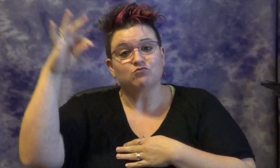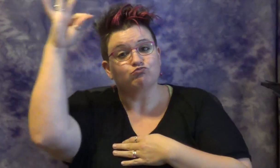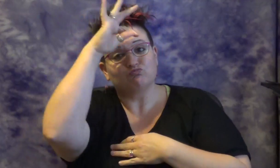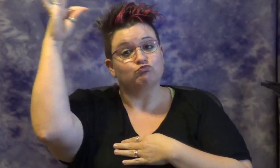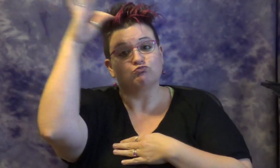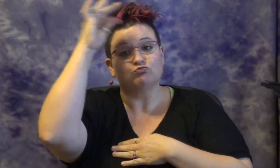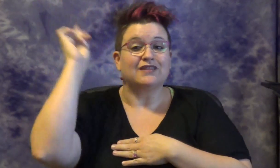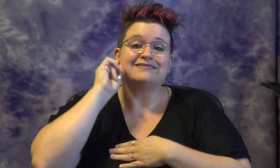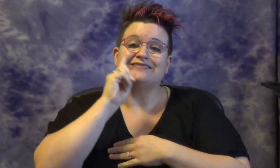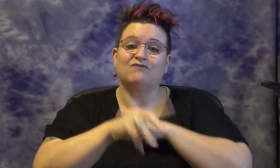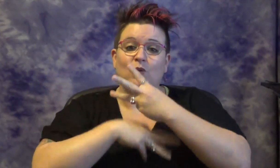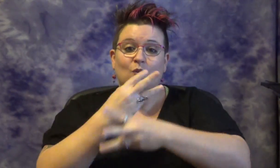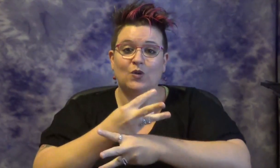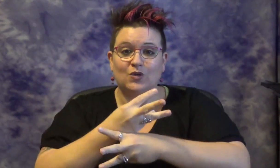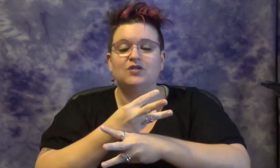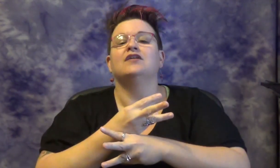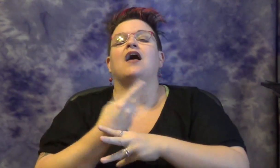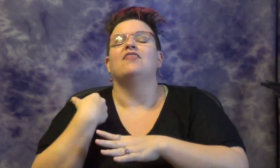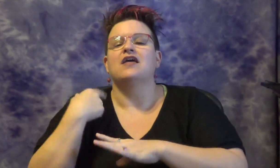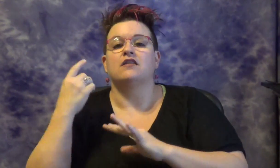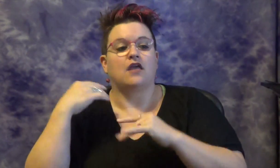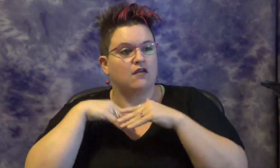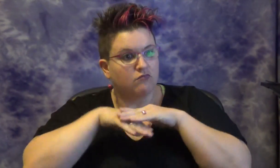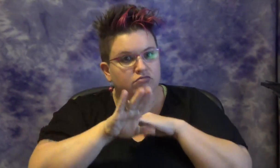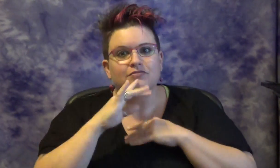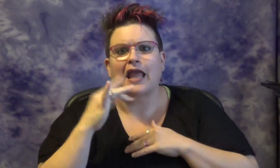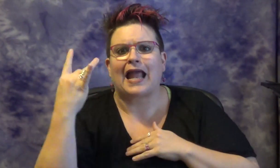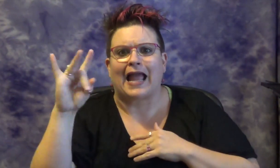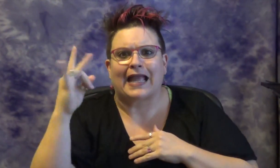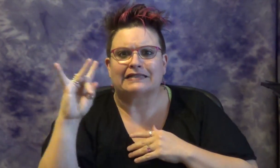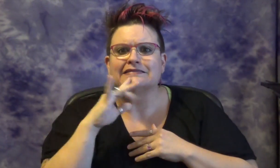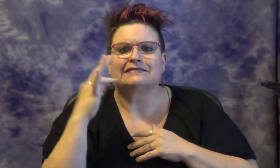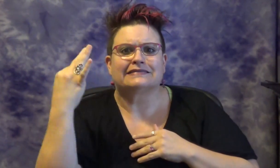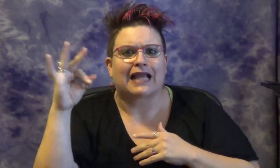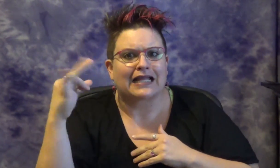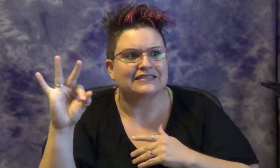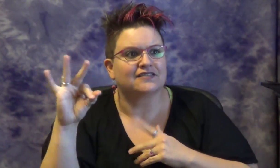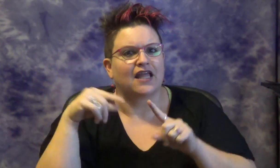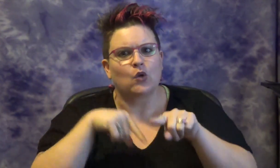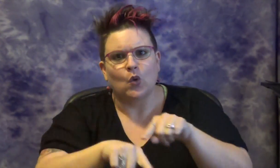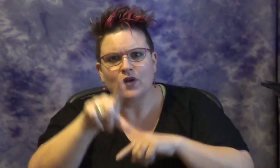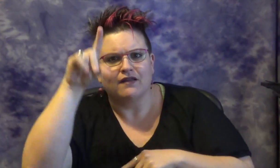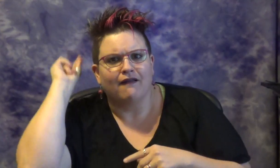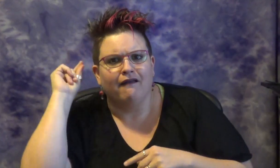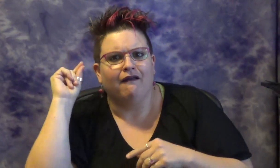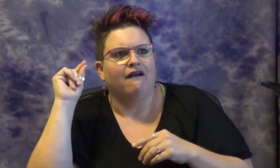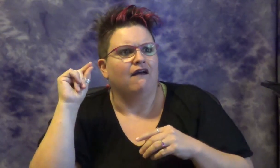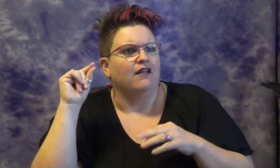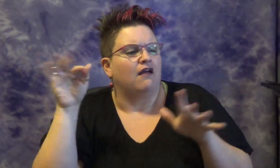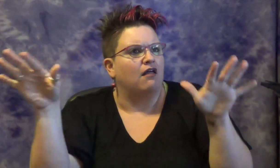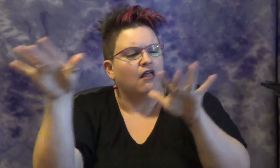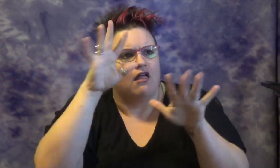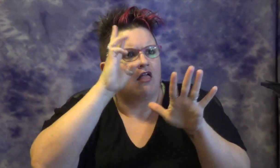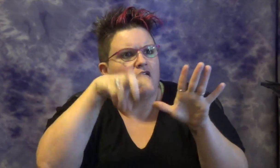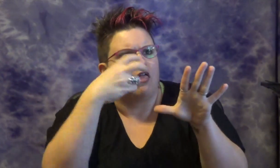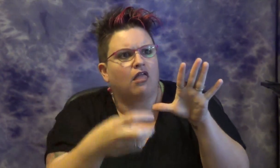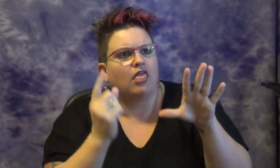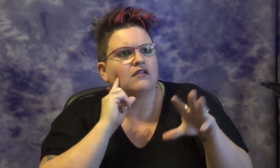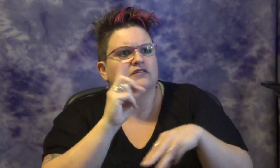And sometimes they're raised in the hearing world and they don't ever get to be a part of the deaf world until they go to college. Maybe they go